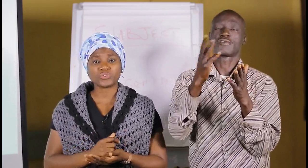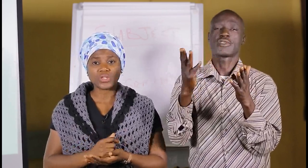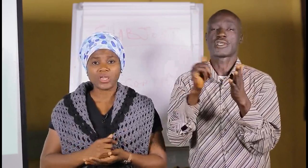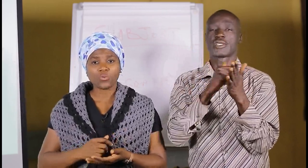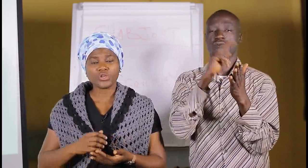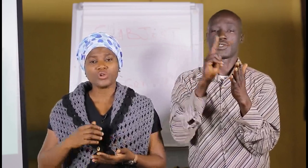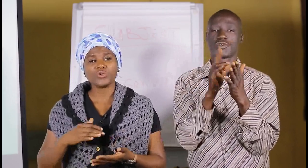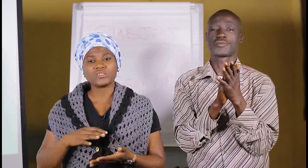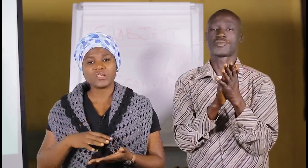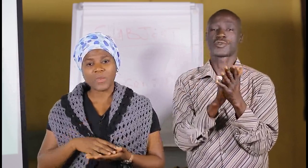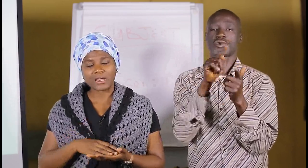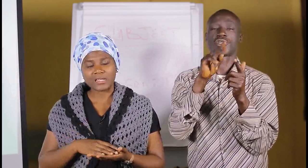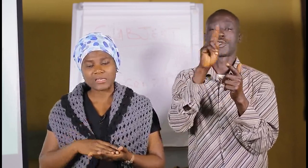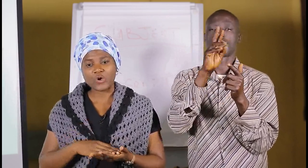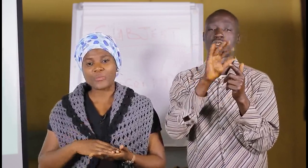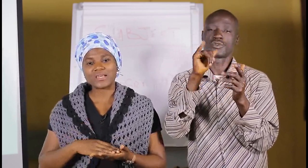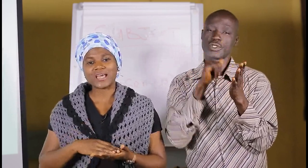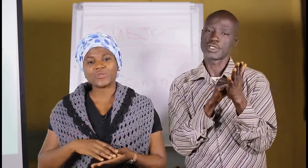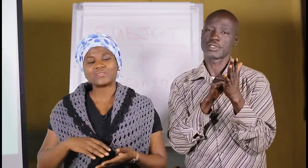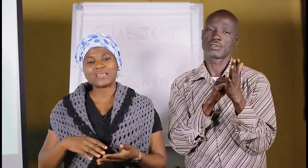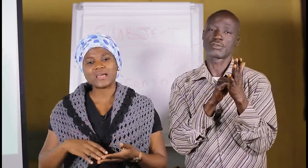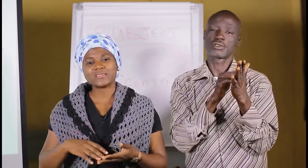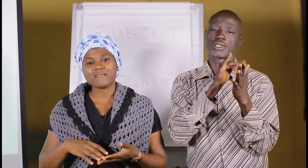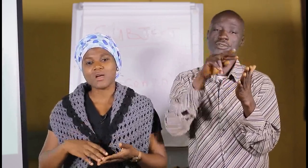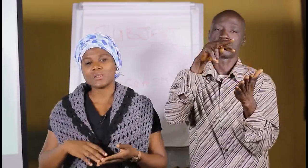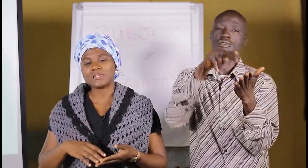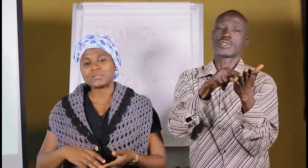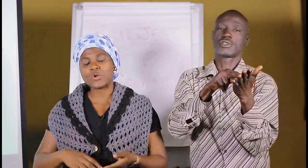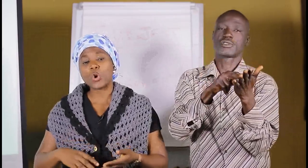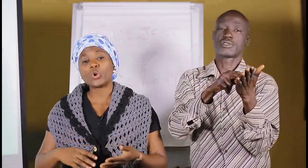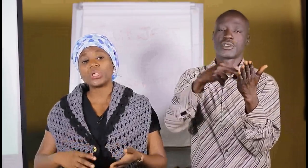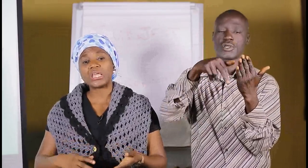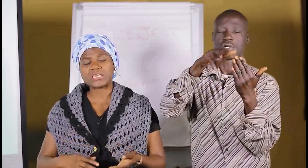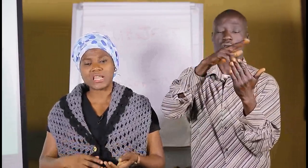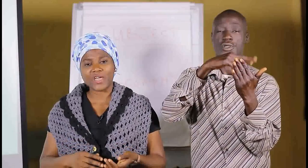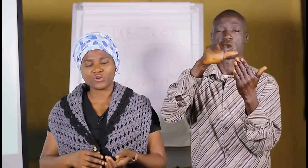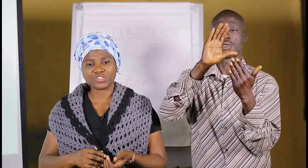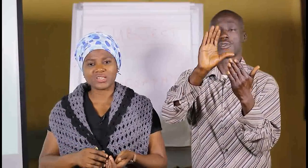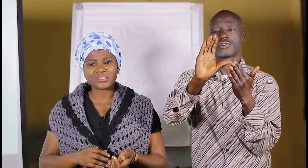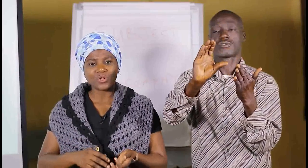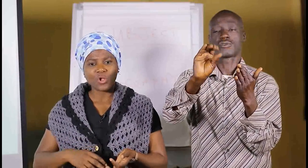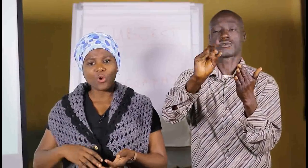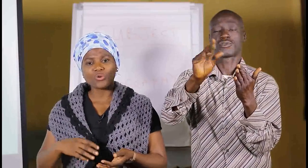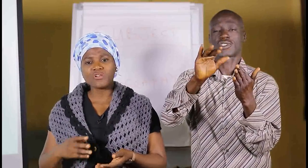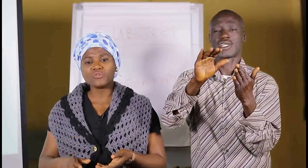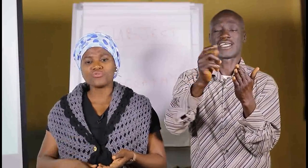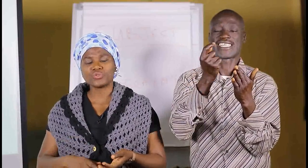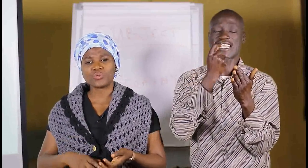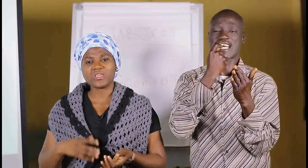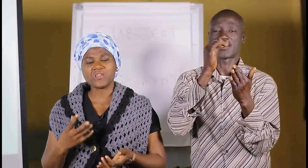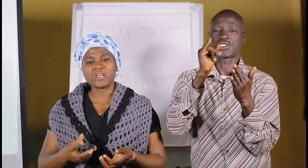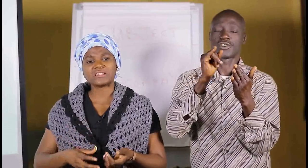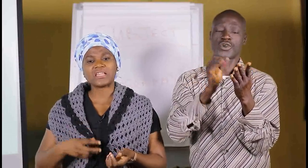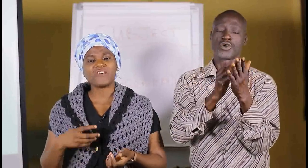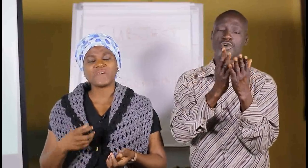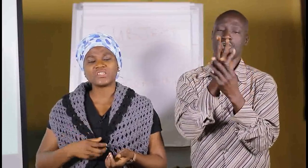we use. When you're using a magnetic compass and you stand around, let's say, corrugated iron sheets or railroads